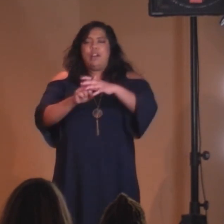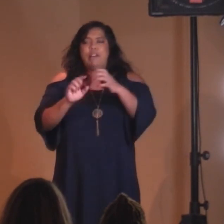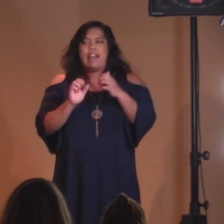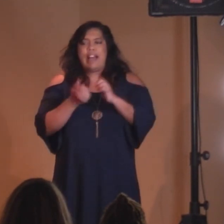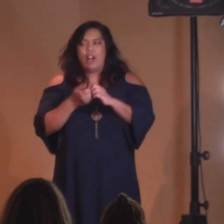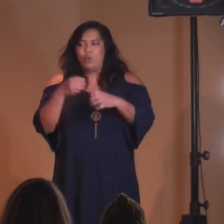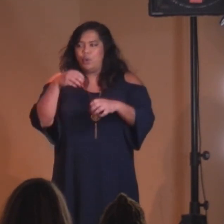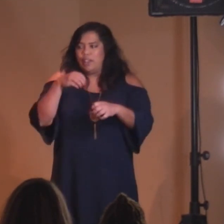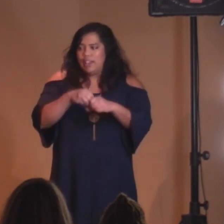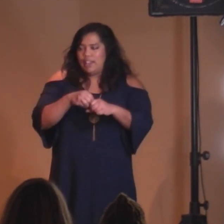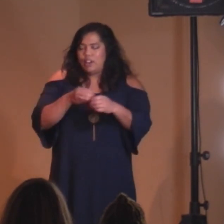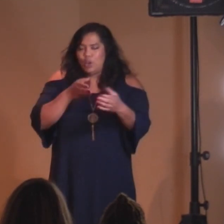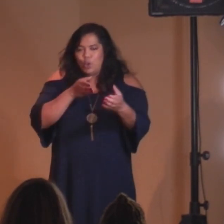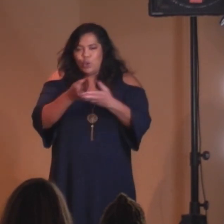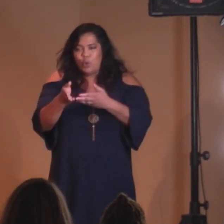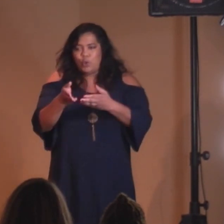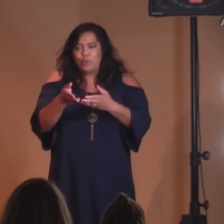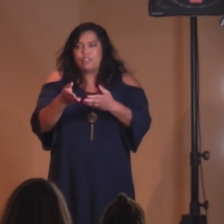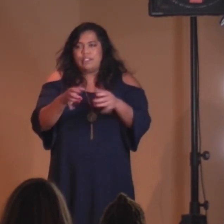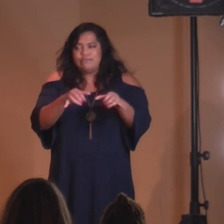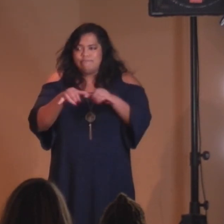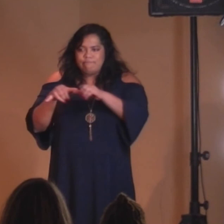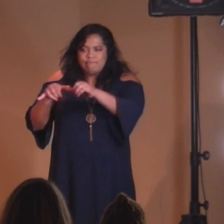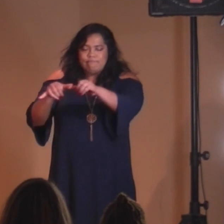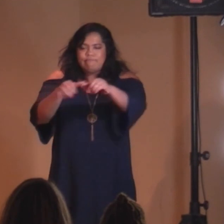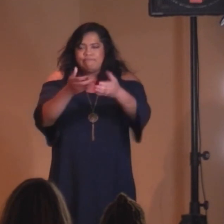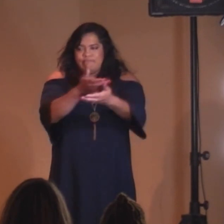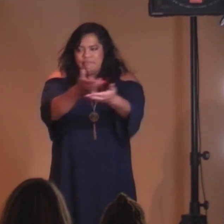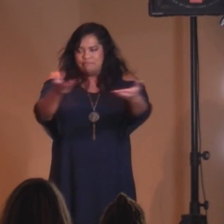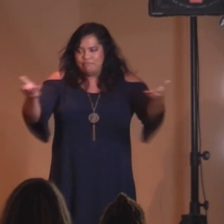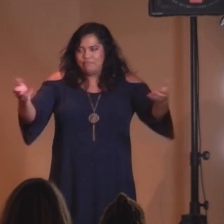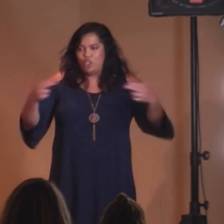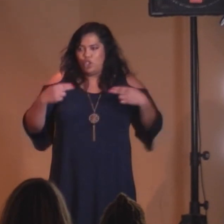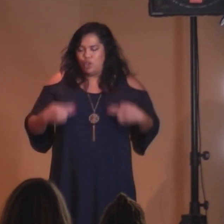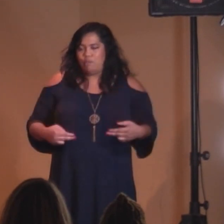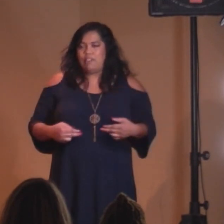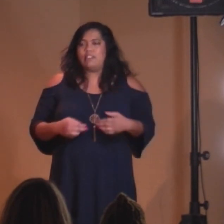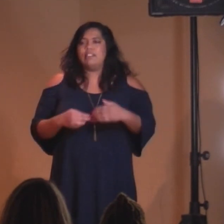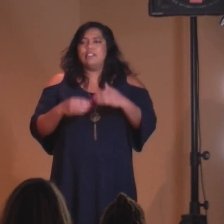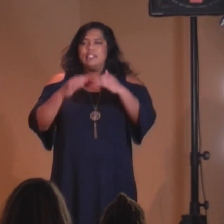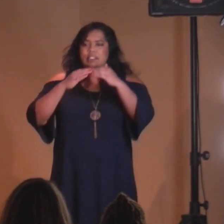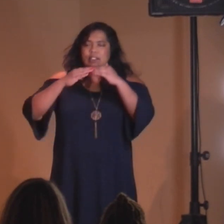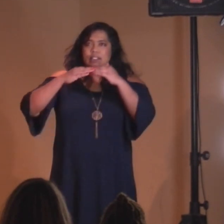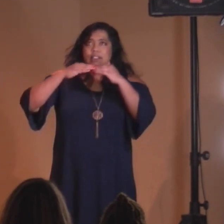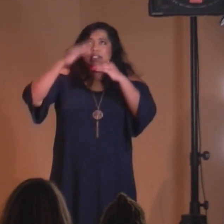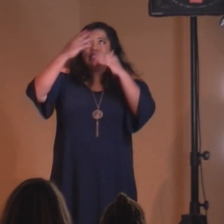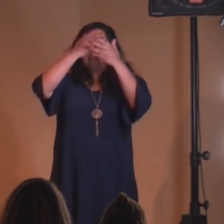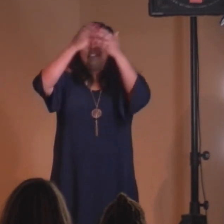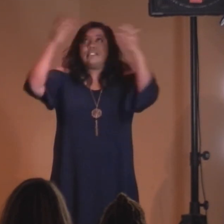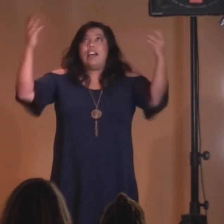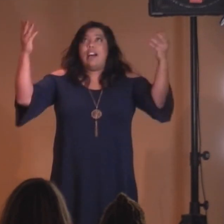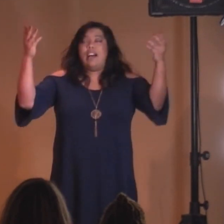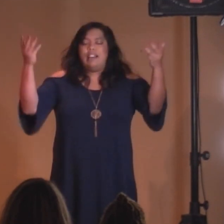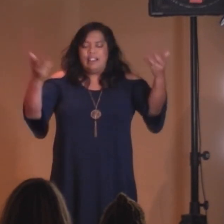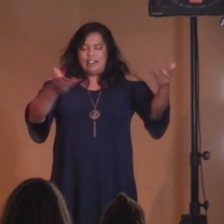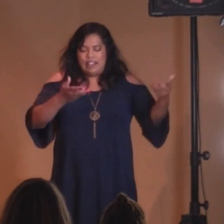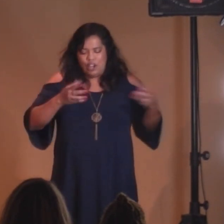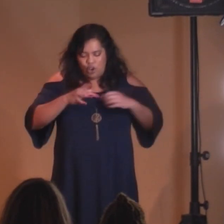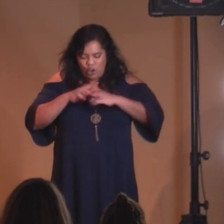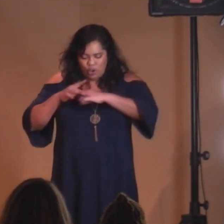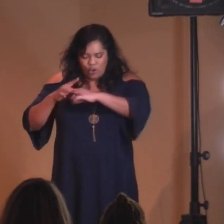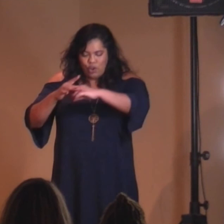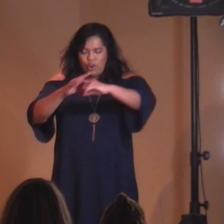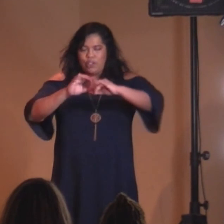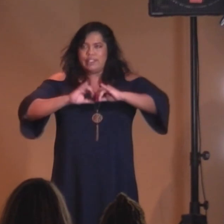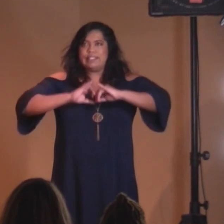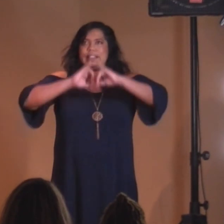form. As above, so below. As within, so without. That which the ultimate love